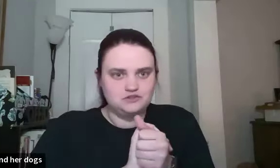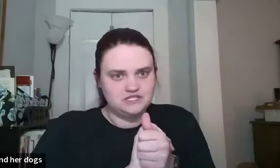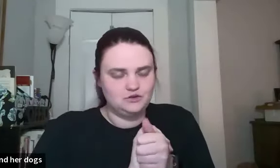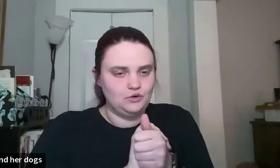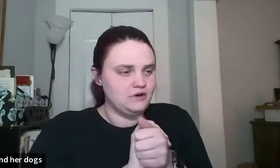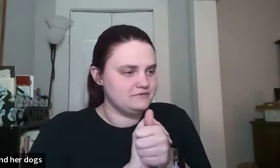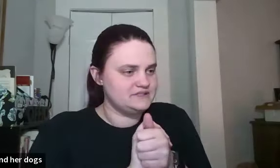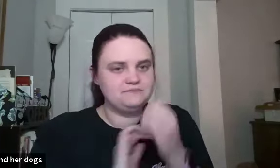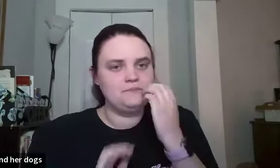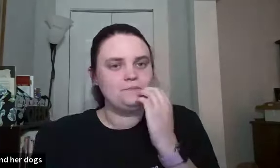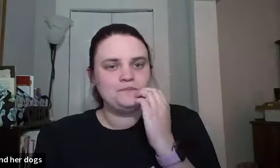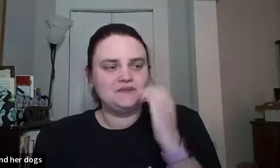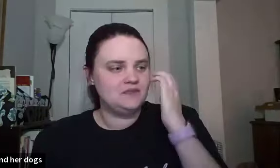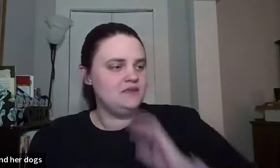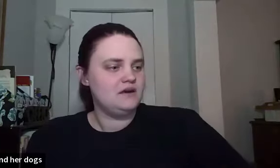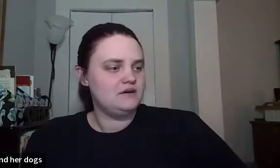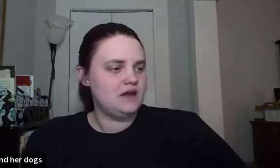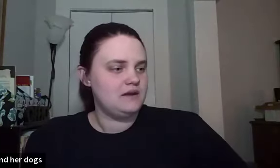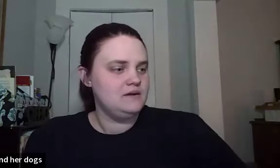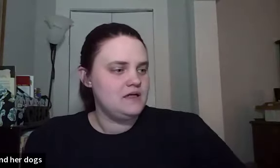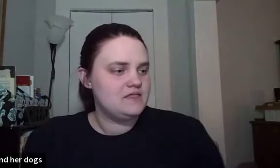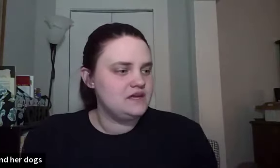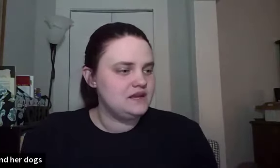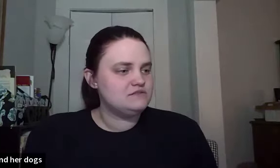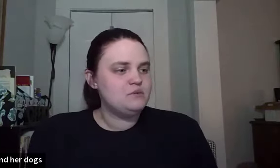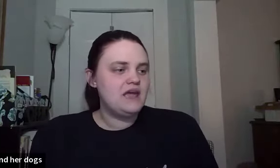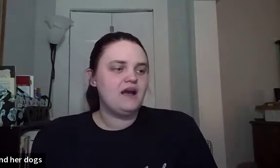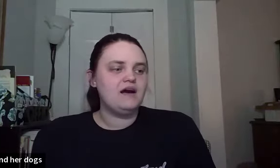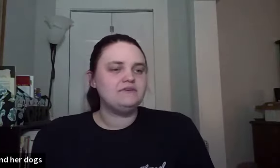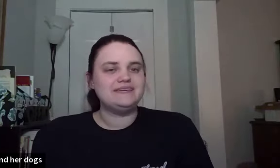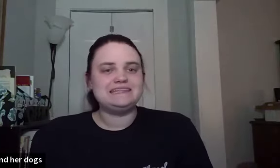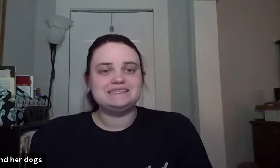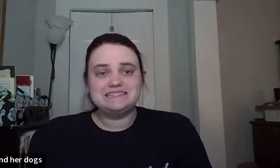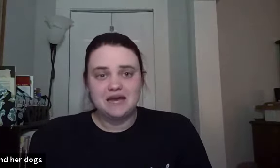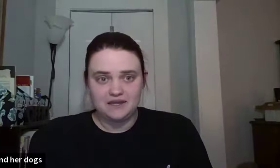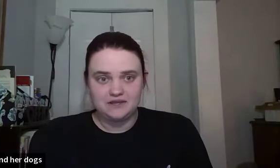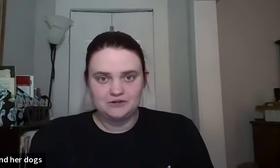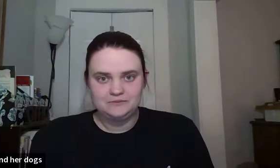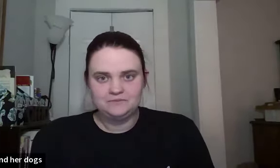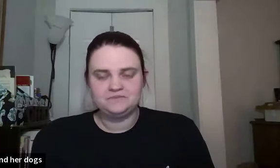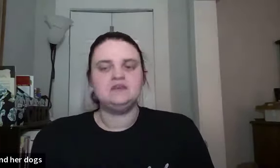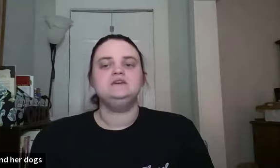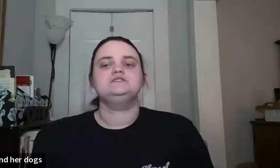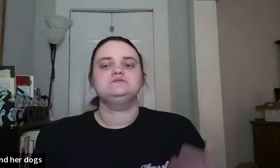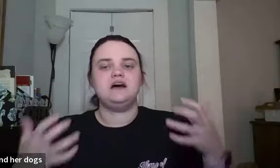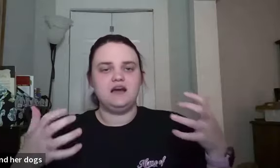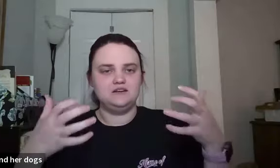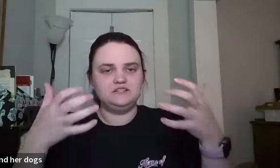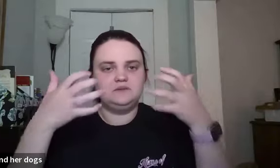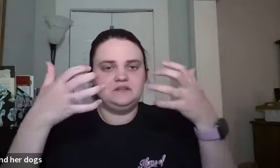just a total preference. Okay, the next one we have is tiger. So tiger is going to be